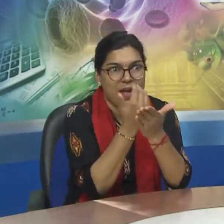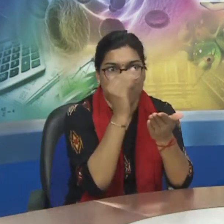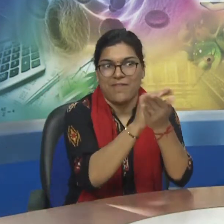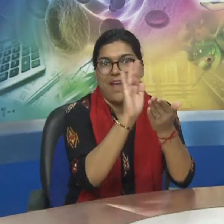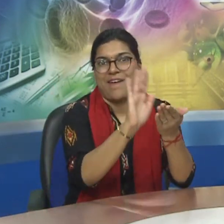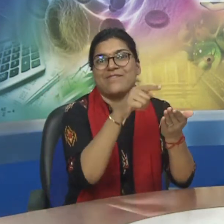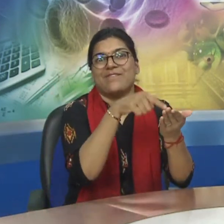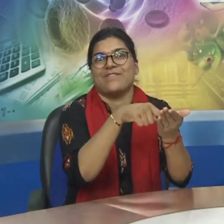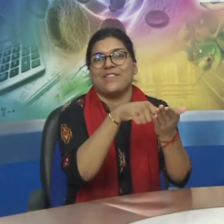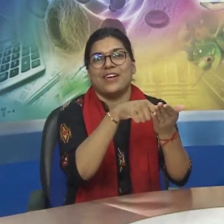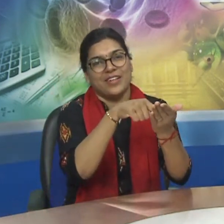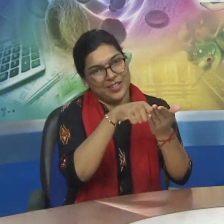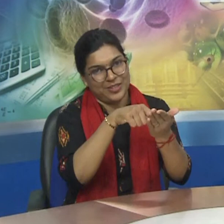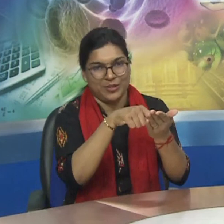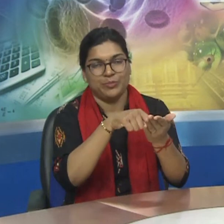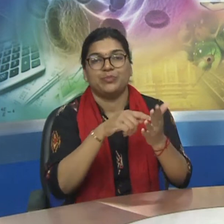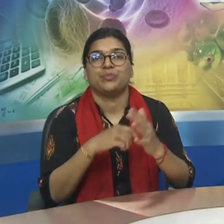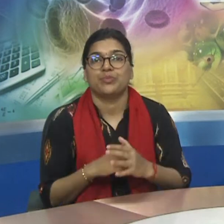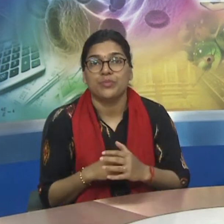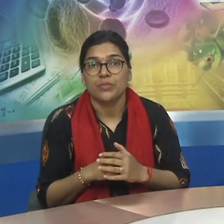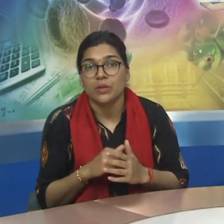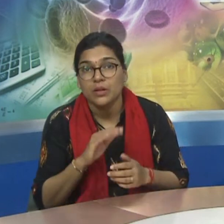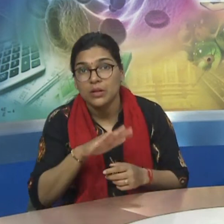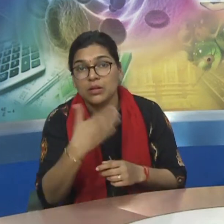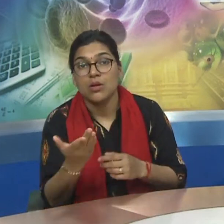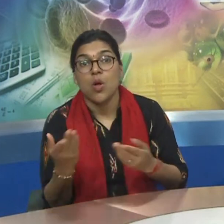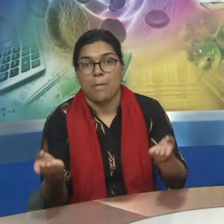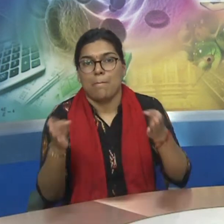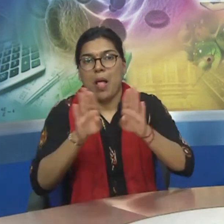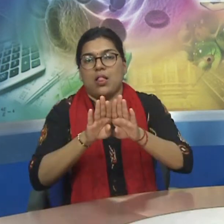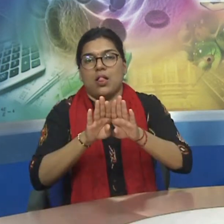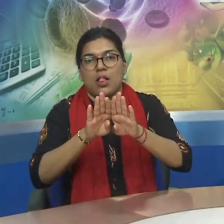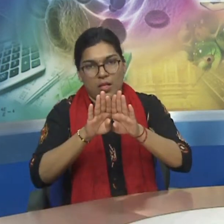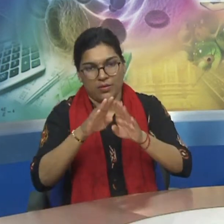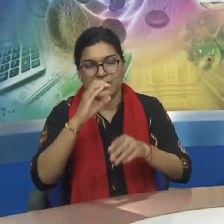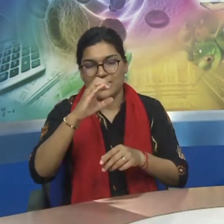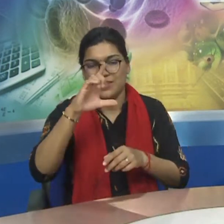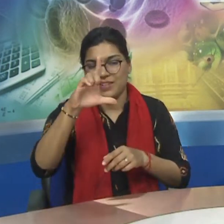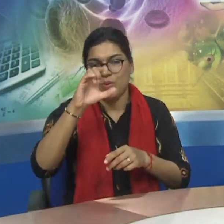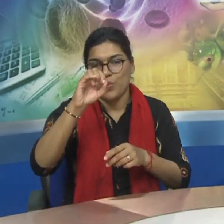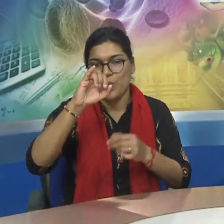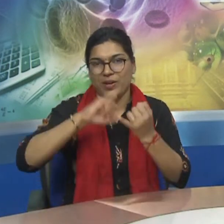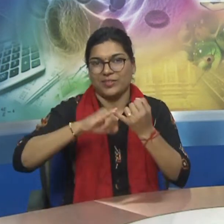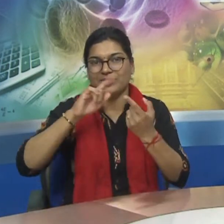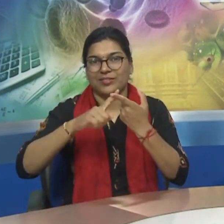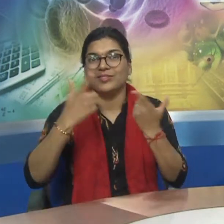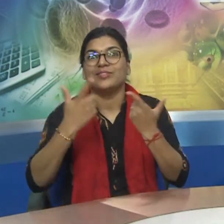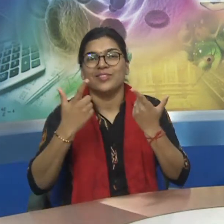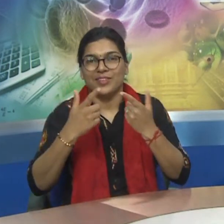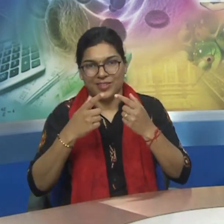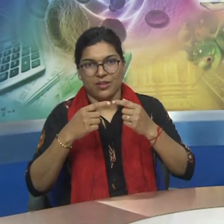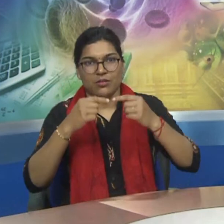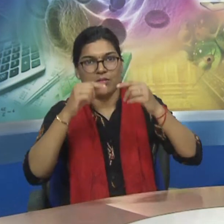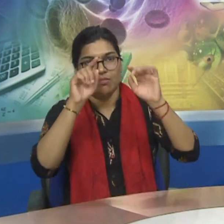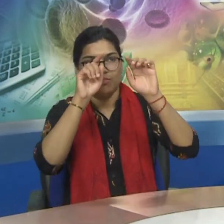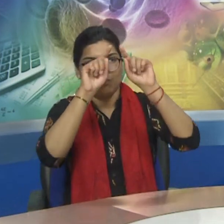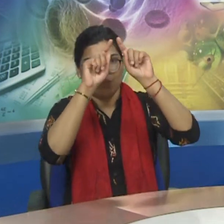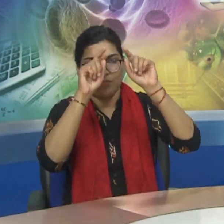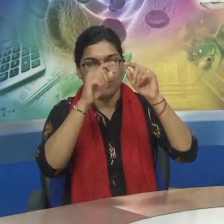or any important documents. How would you save that? The third command which is shown here is about the close